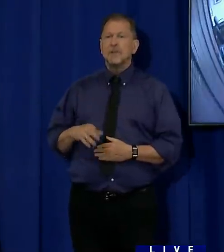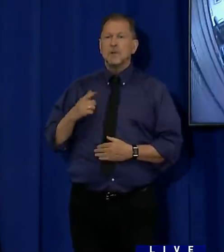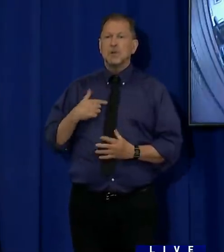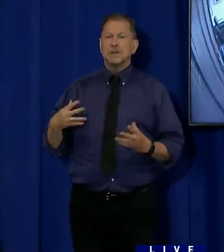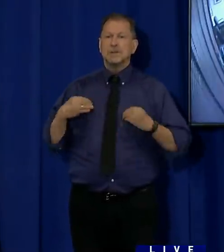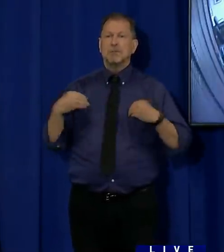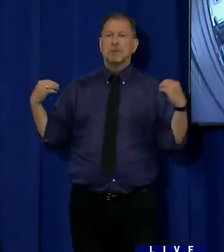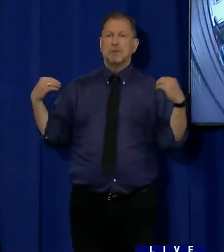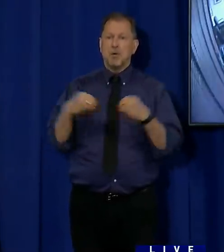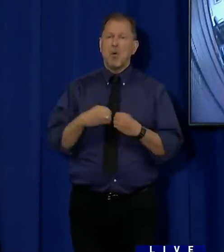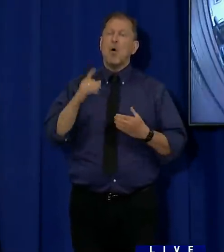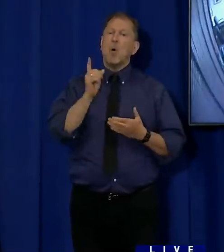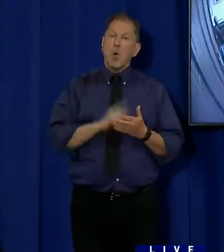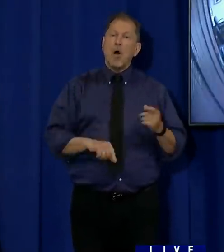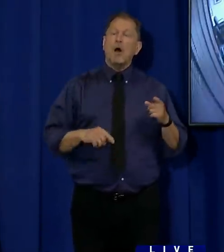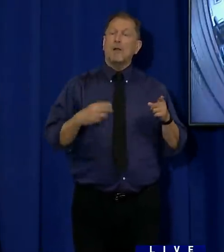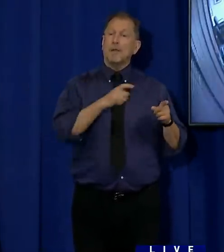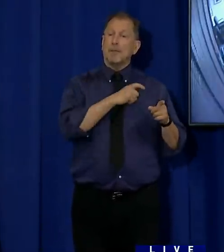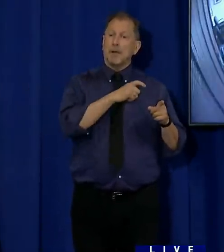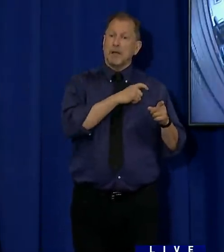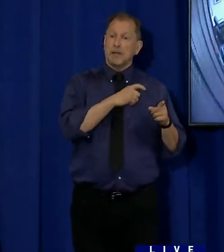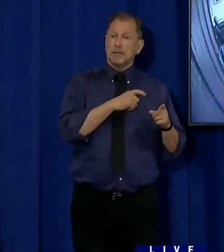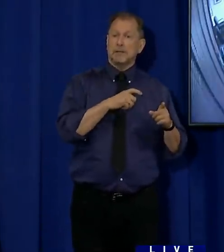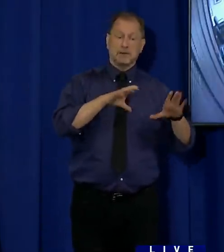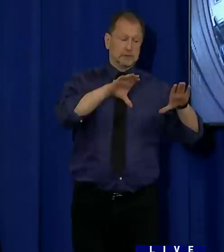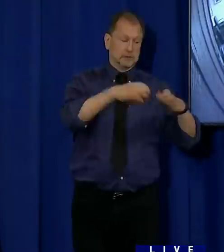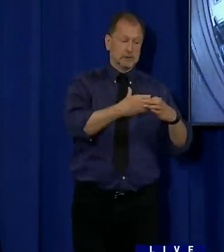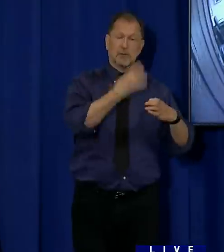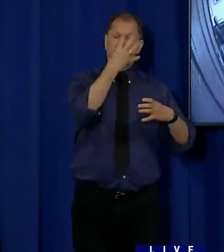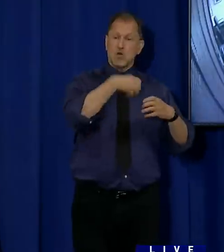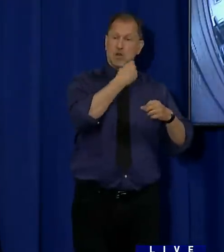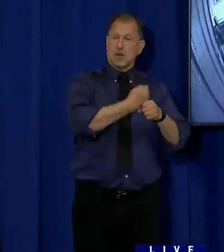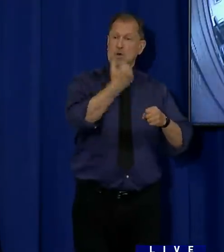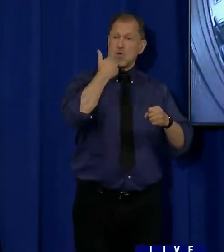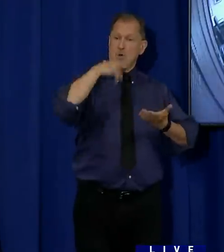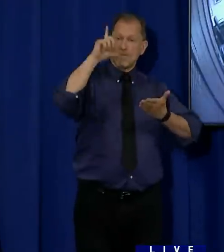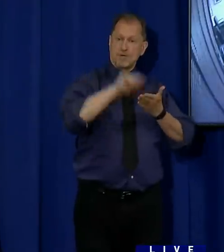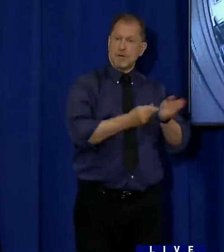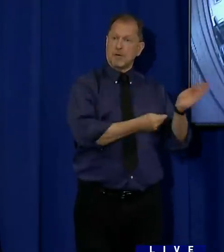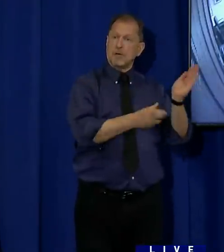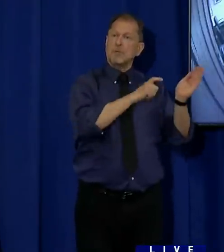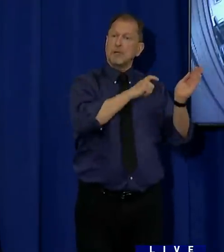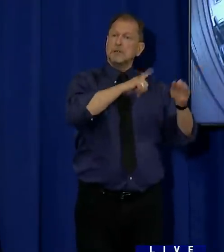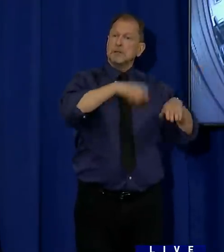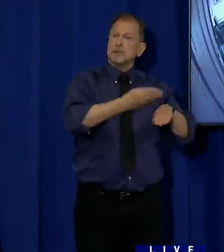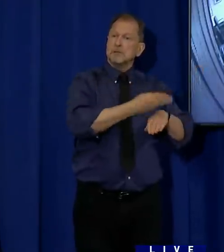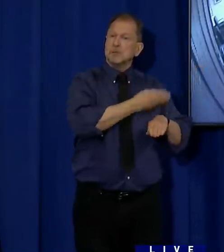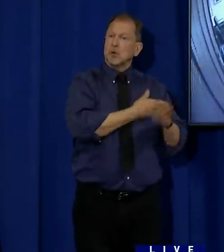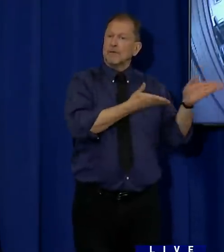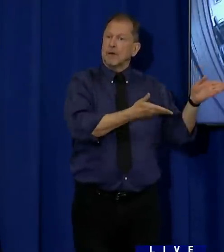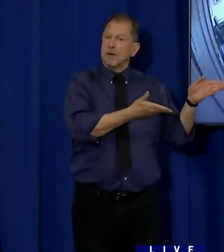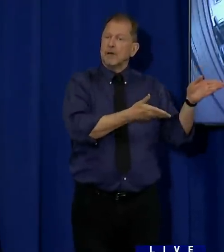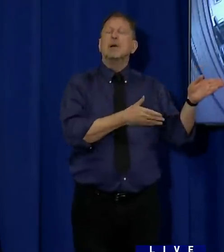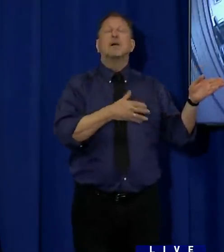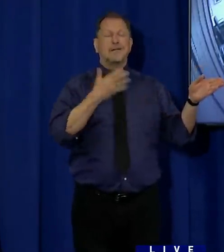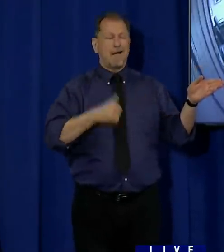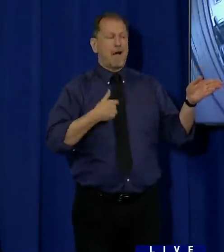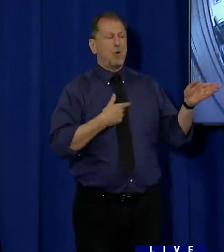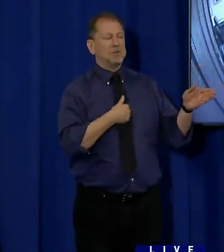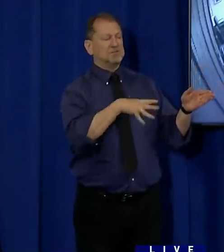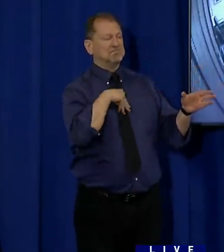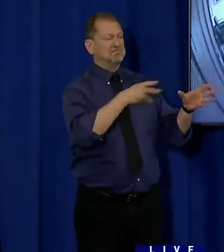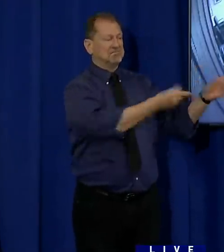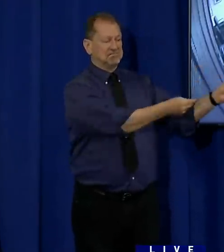Police Accountability Task Force more than 4 years ago that have languished. Now is the moment to